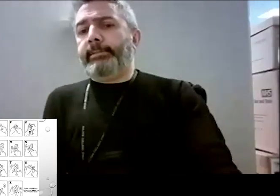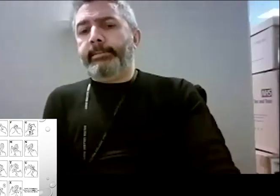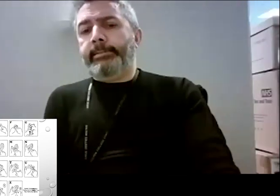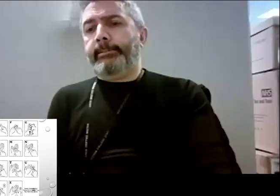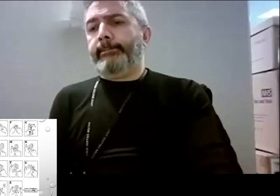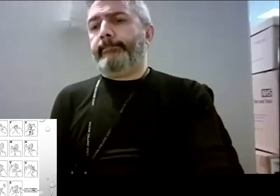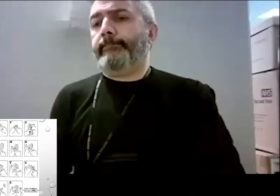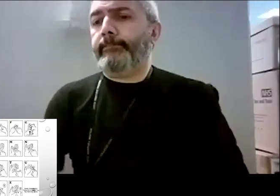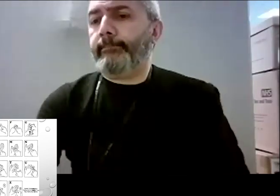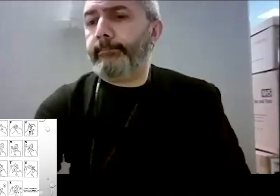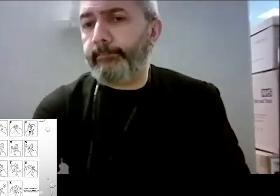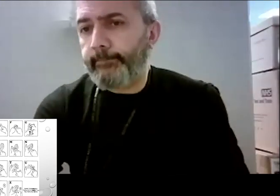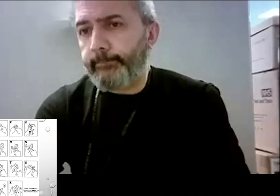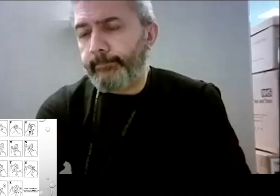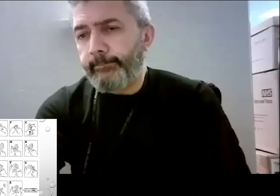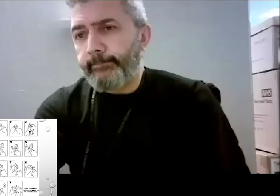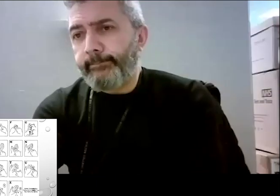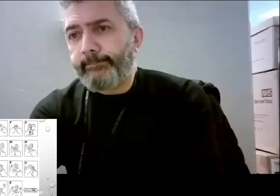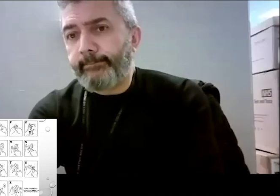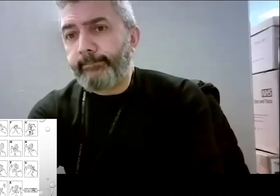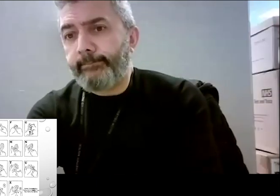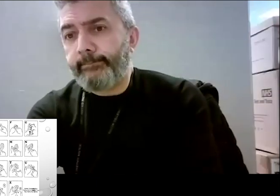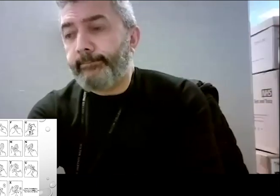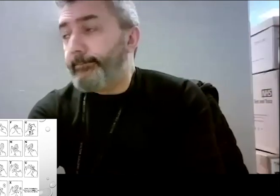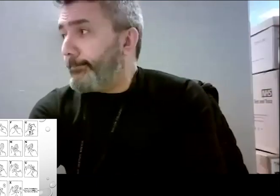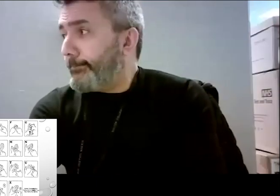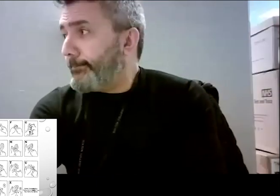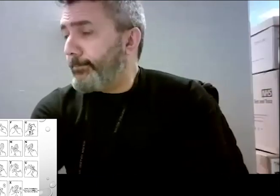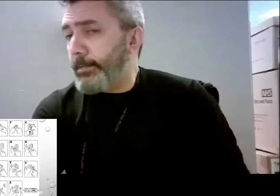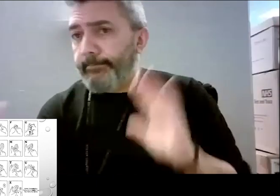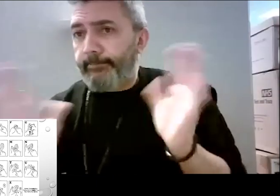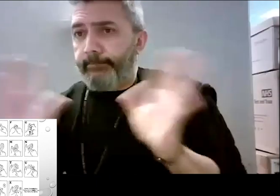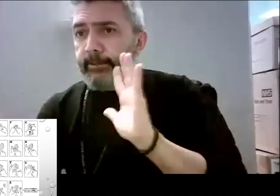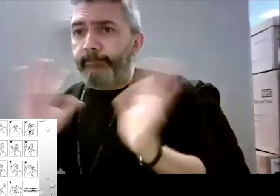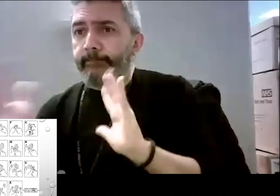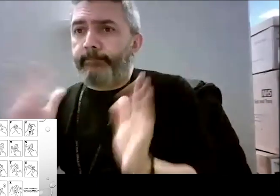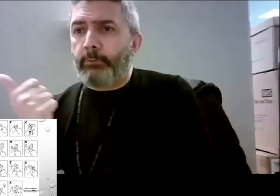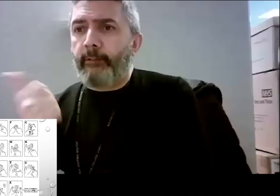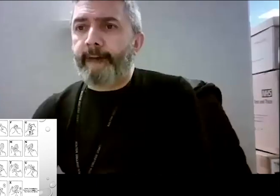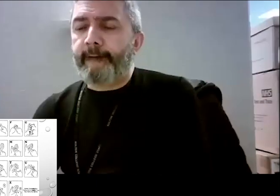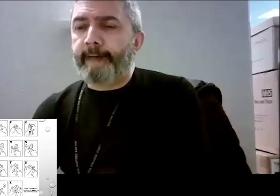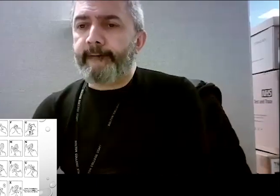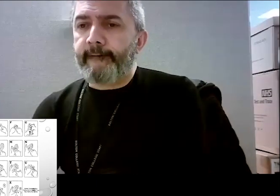right-handed, you sign most of your signs with your right hand. If you're left-handed, you sign most of the signs with your left hand.